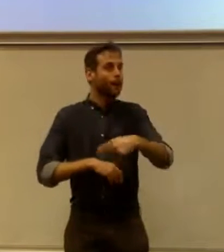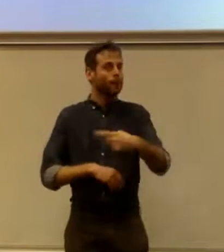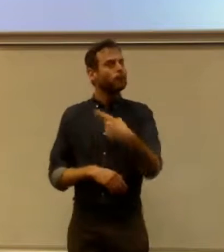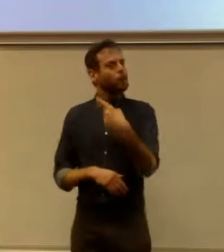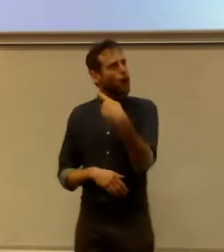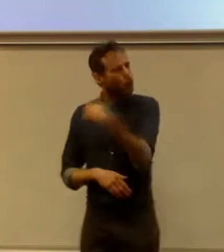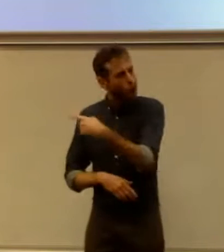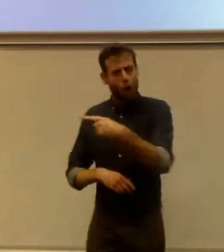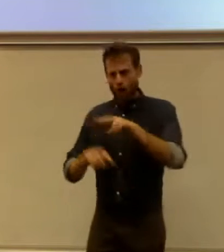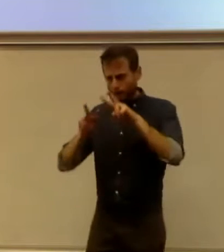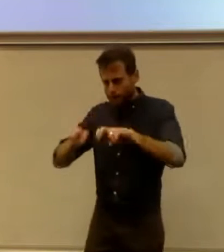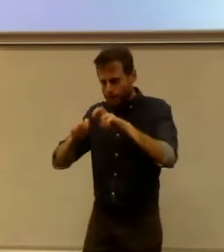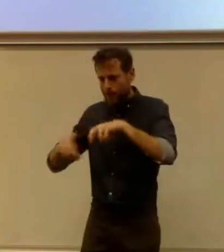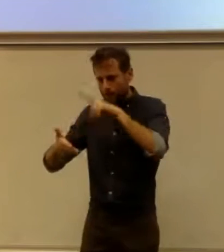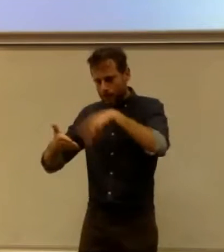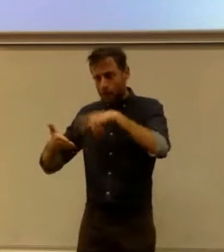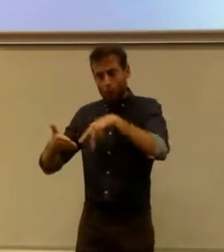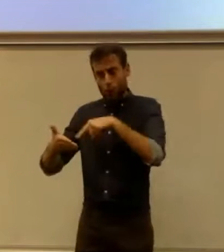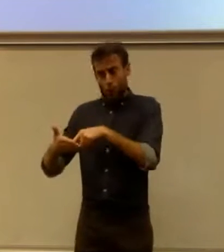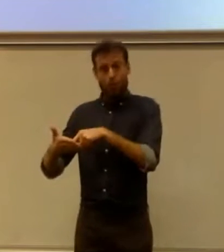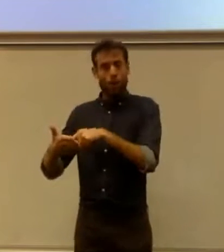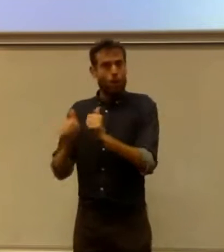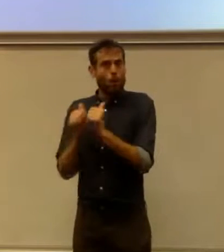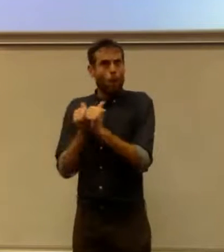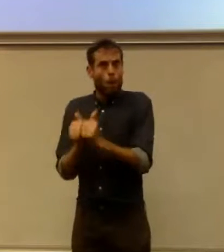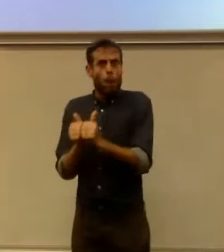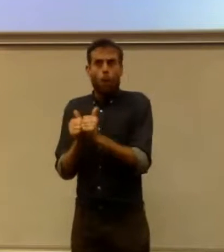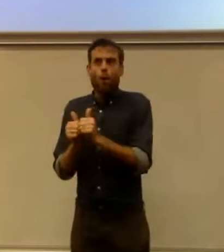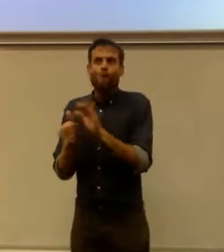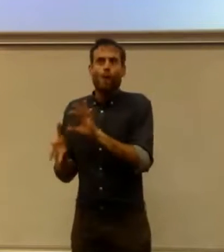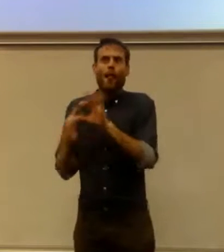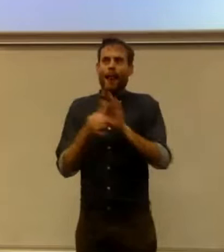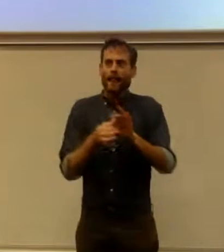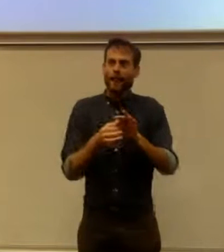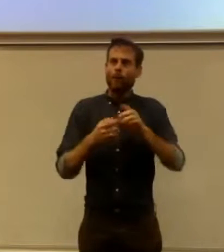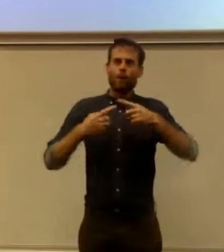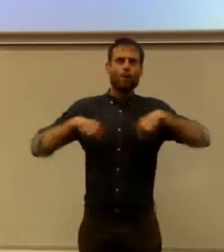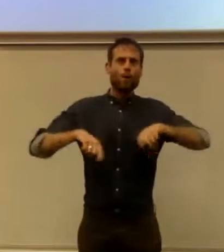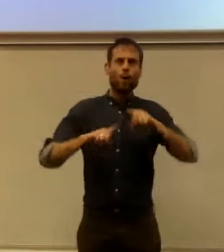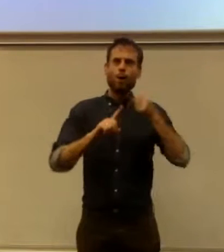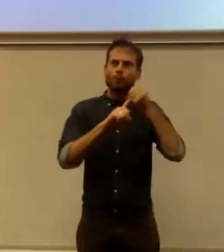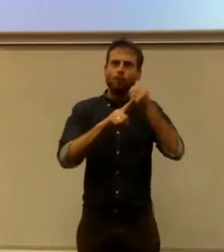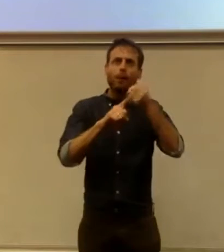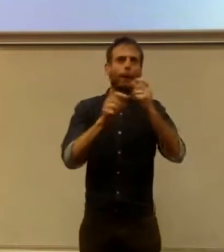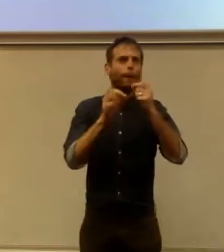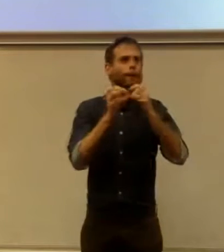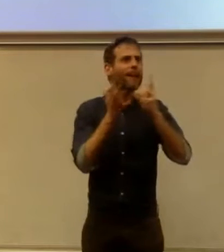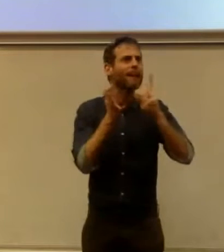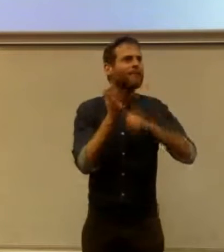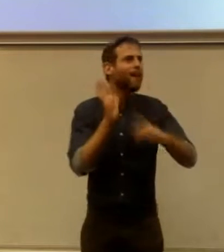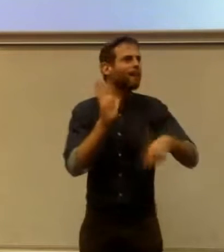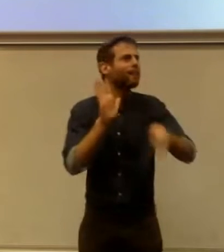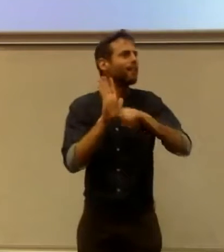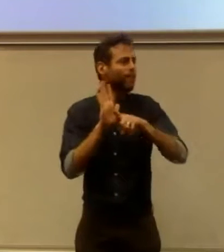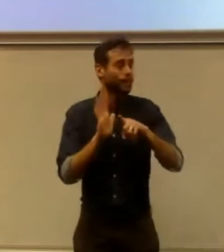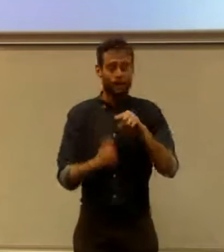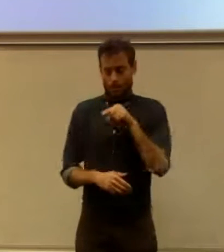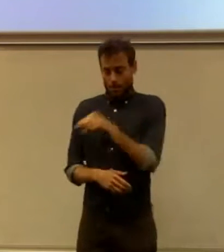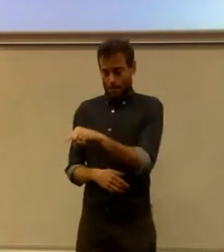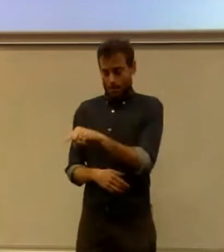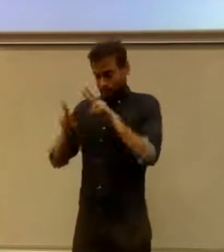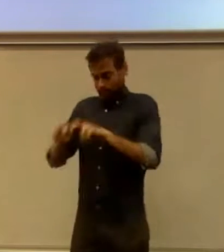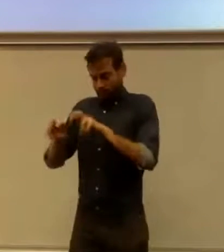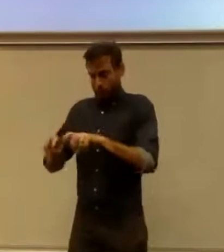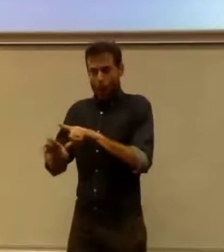to make progress in Scotland towards BSL, and in helping to build strong